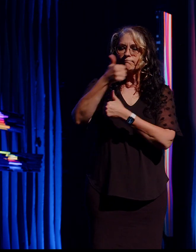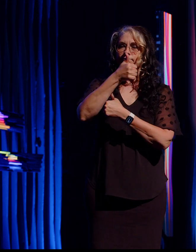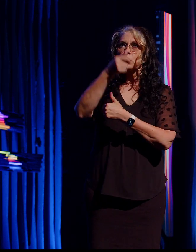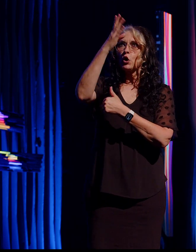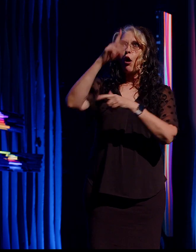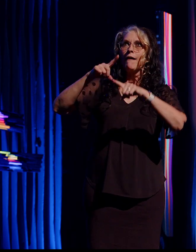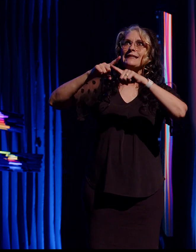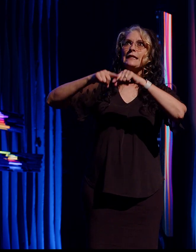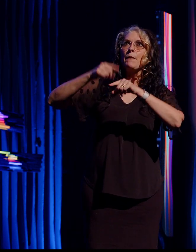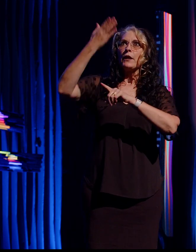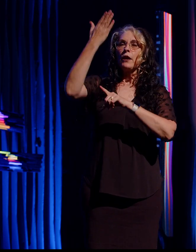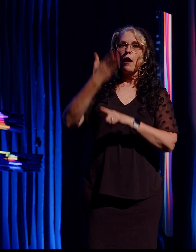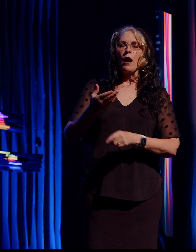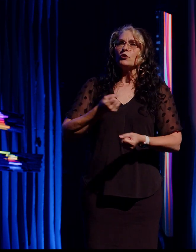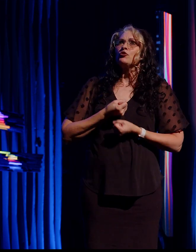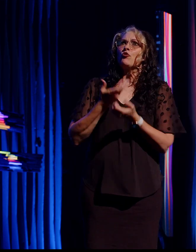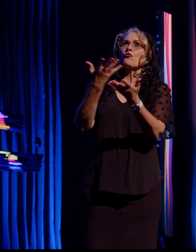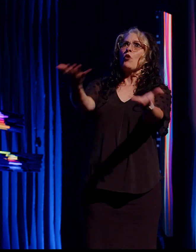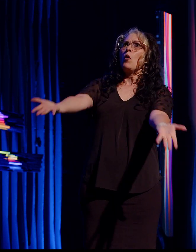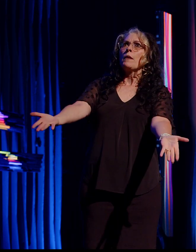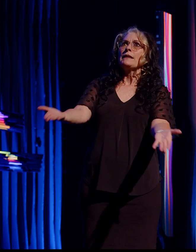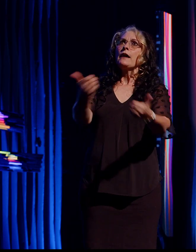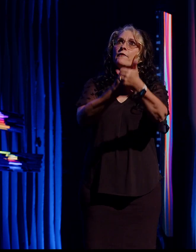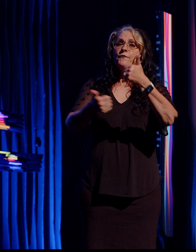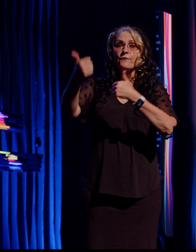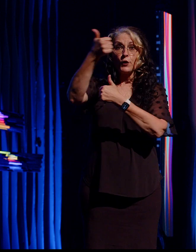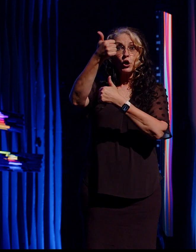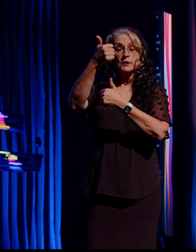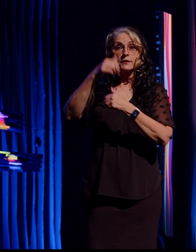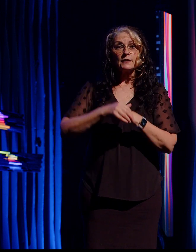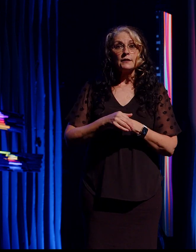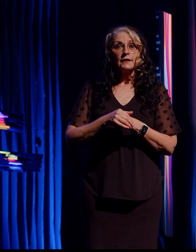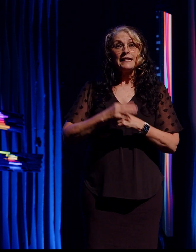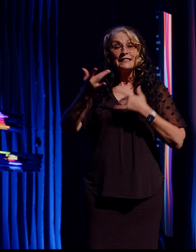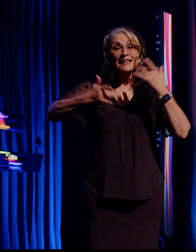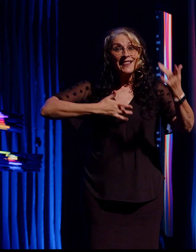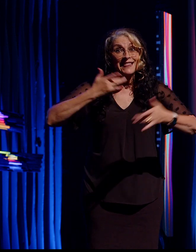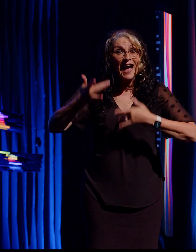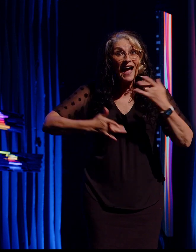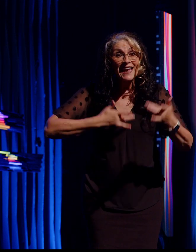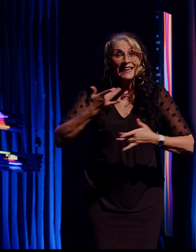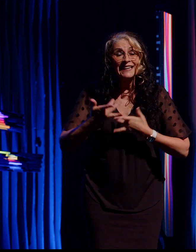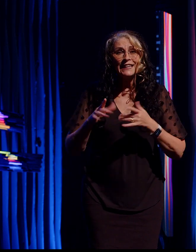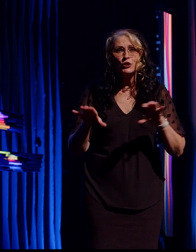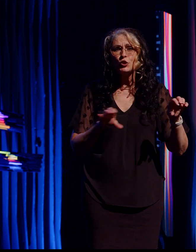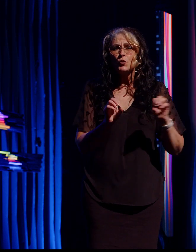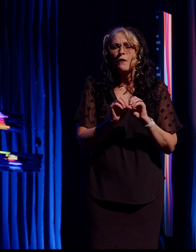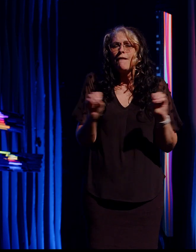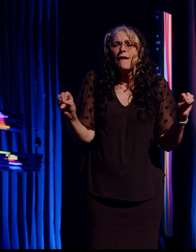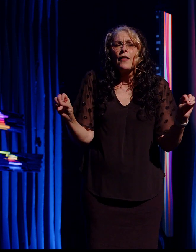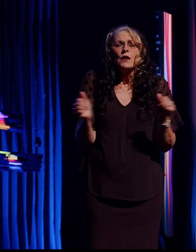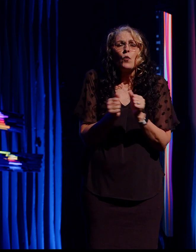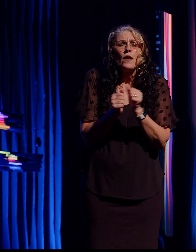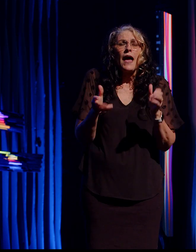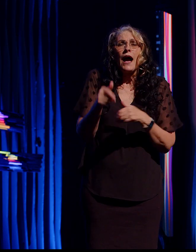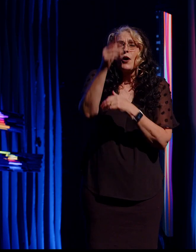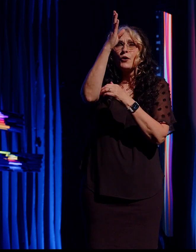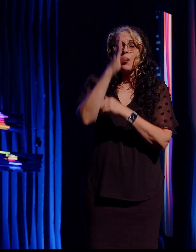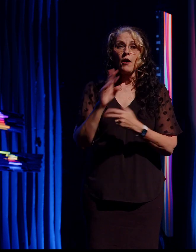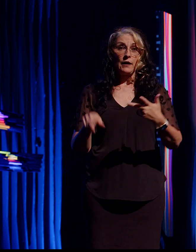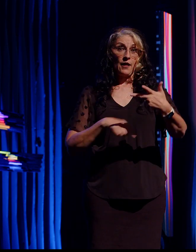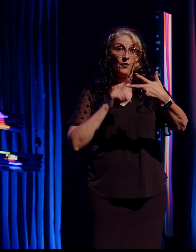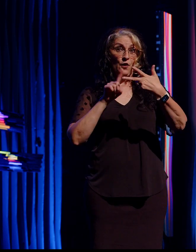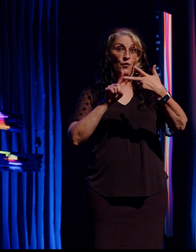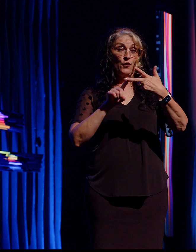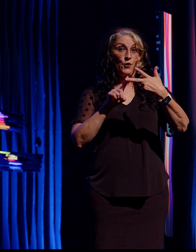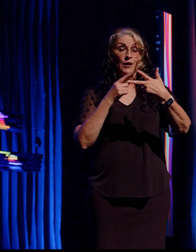depending upon him, throwing yourself on him, putting him first. Fearing God means delighting in him, wanting to do nothing without him. And the third thing